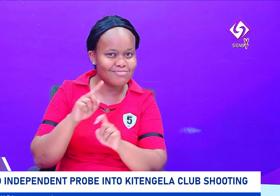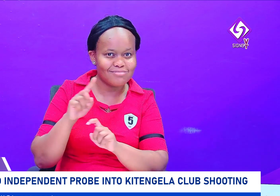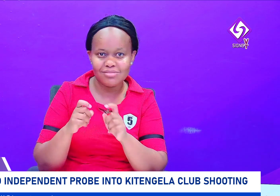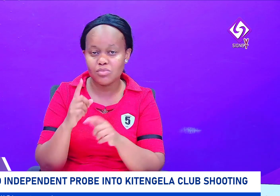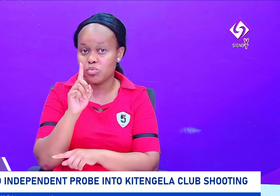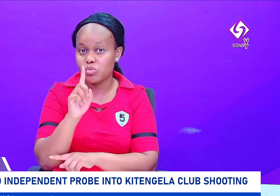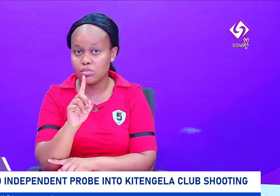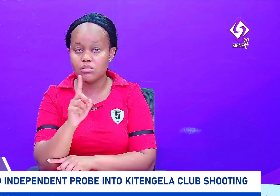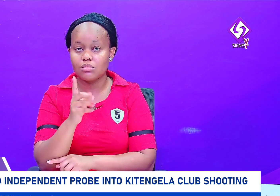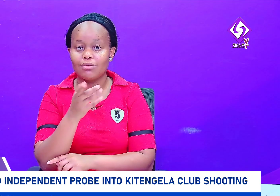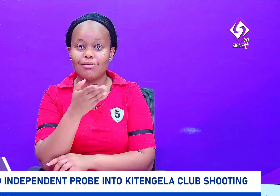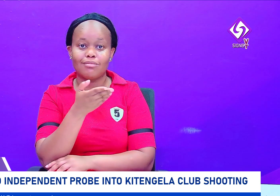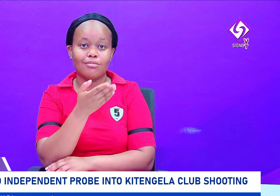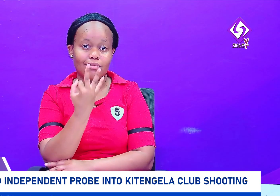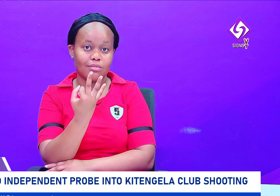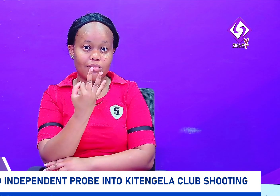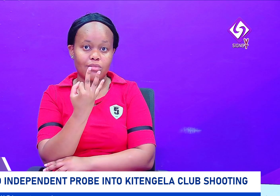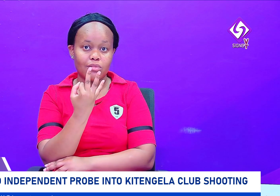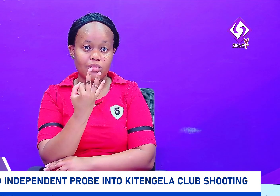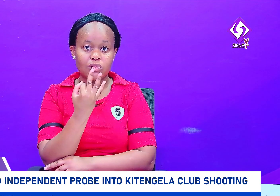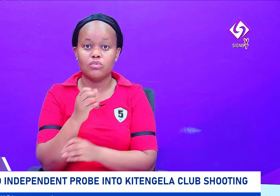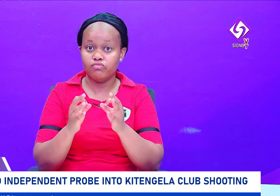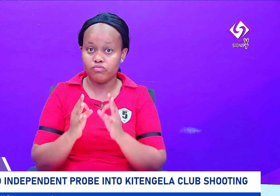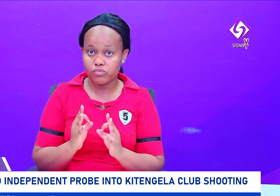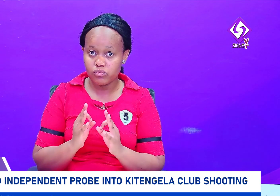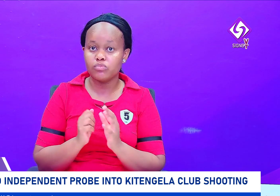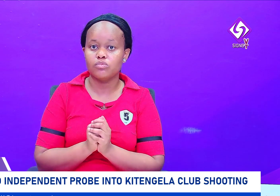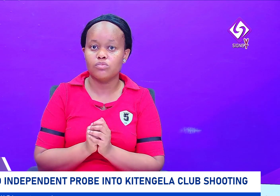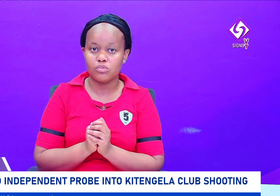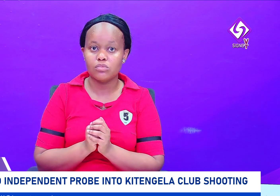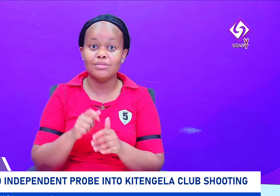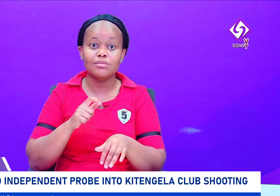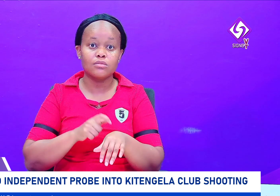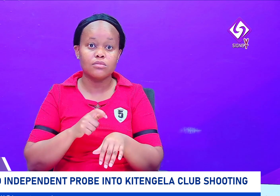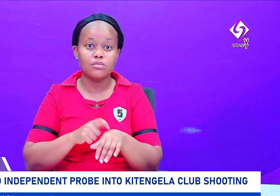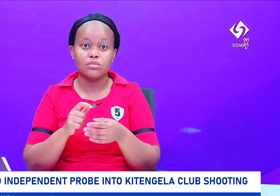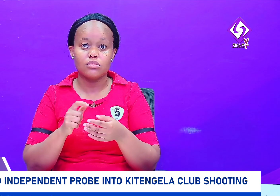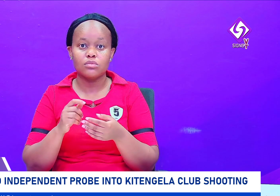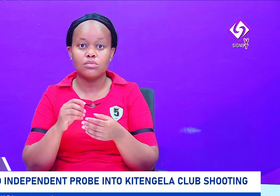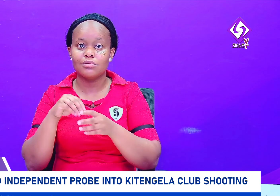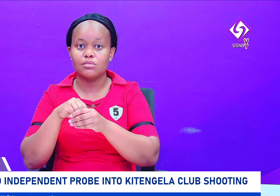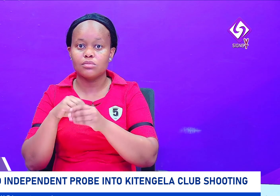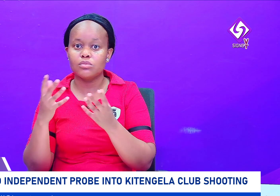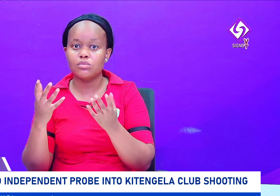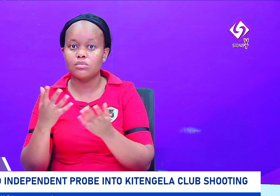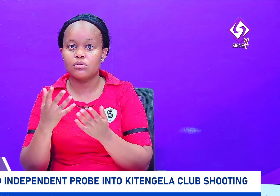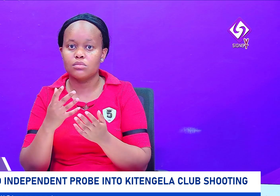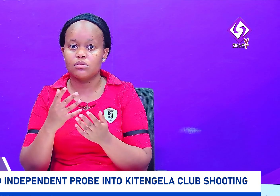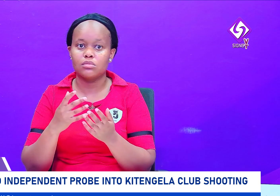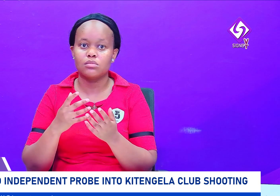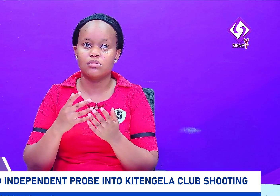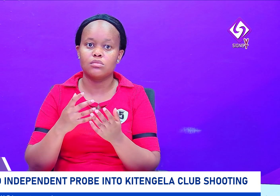3 officers who were present during the incident, and that is what the